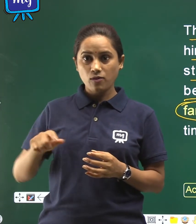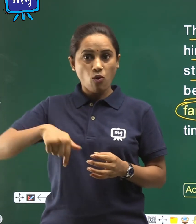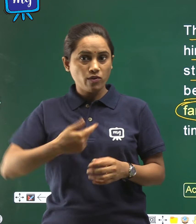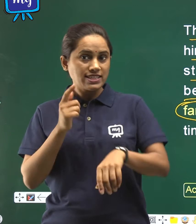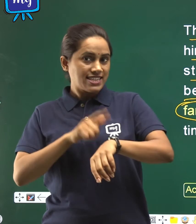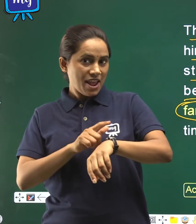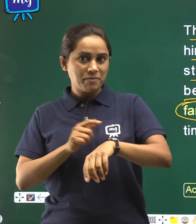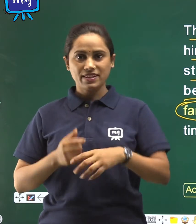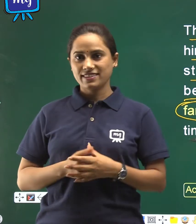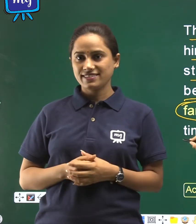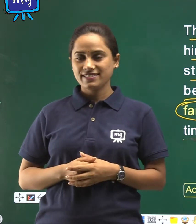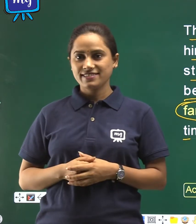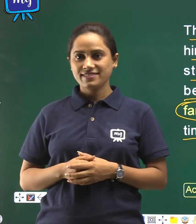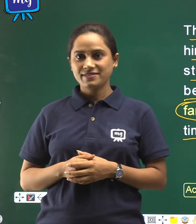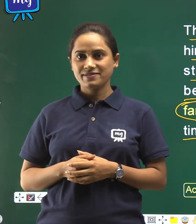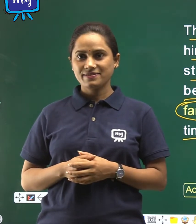time.